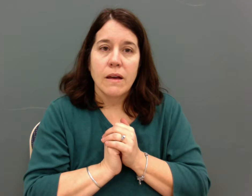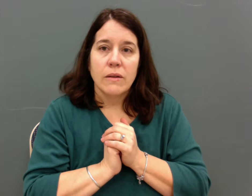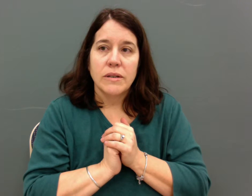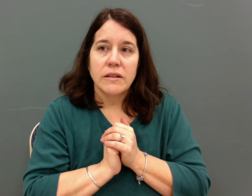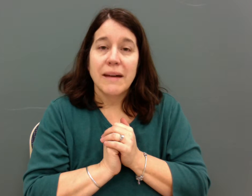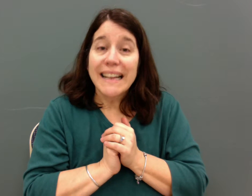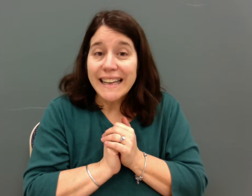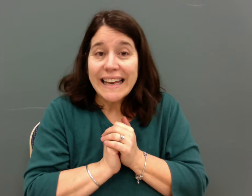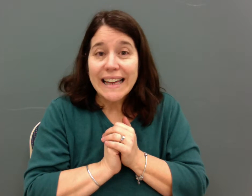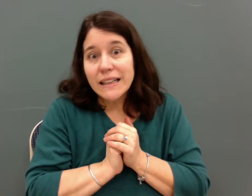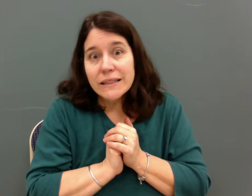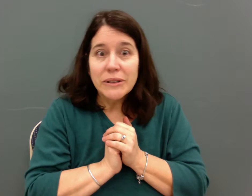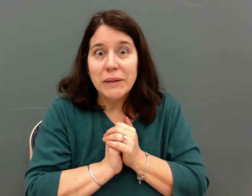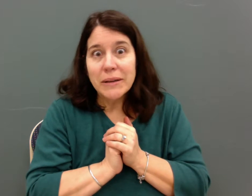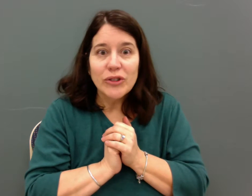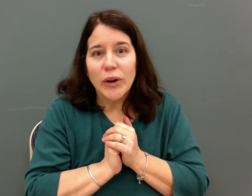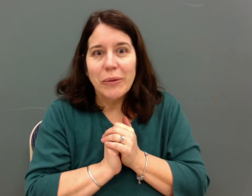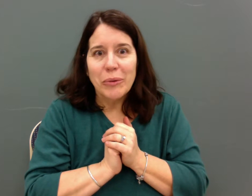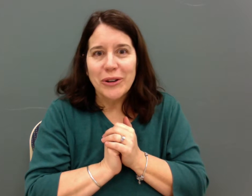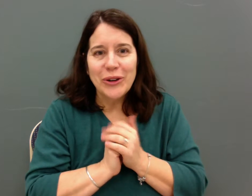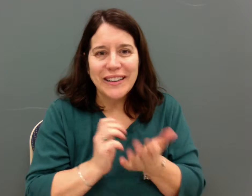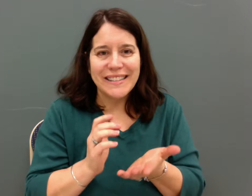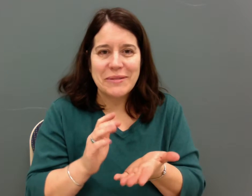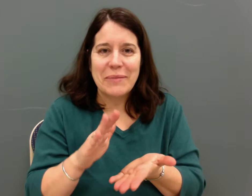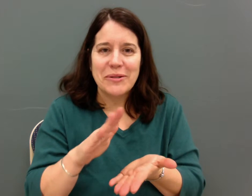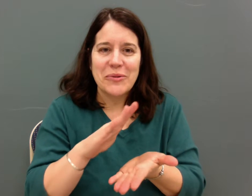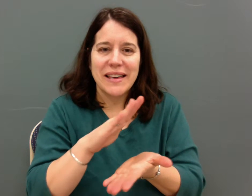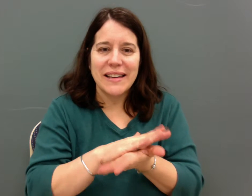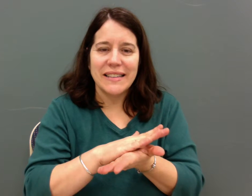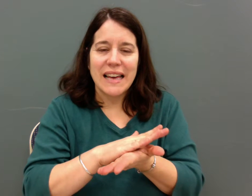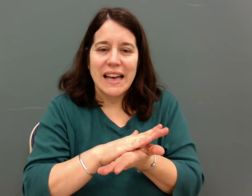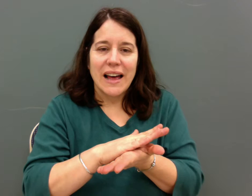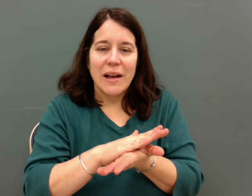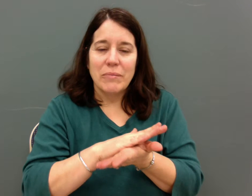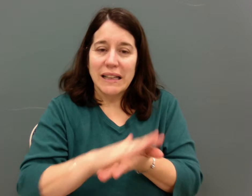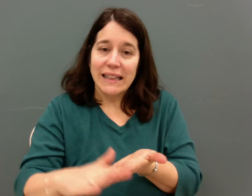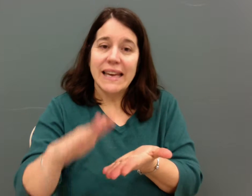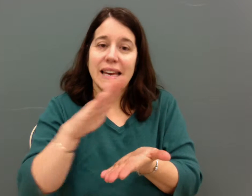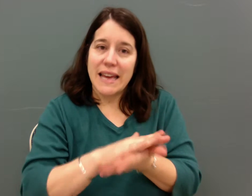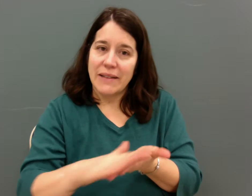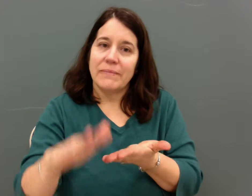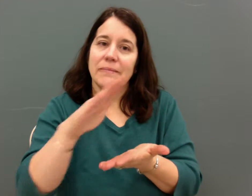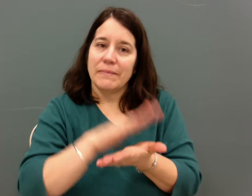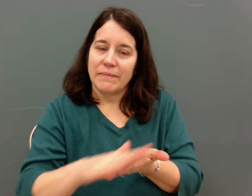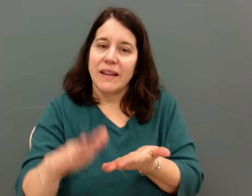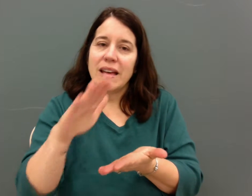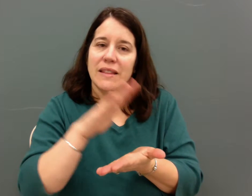We talked about cleaning. You don't maybe enjoy it, but we do it sometimes on the weekend. Cleaning. There's a